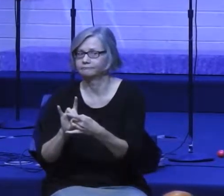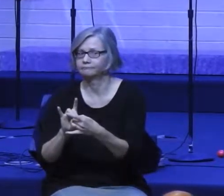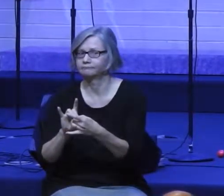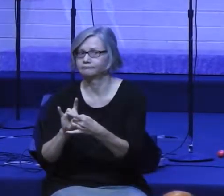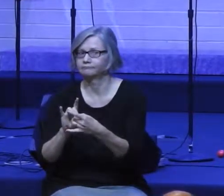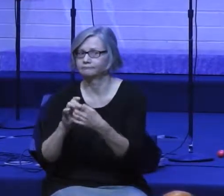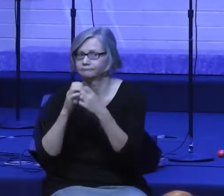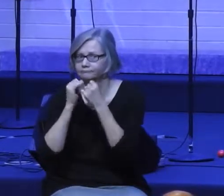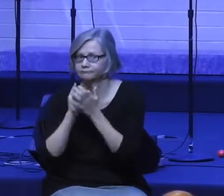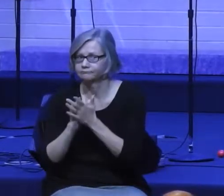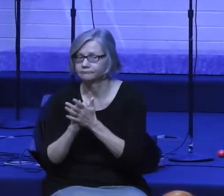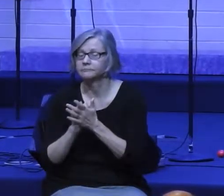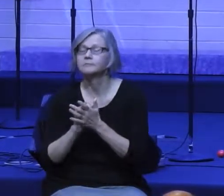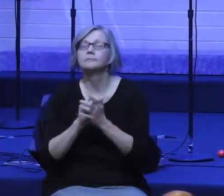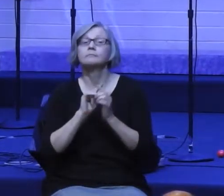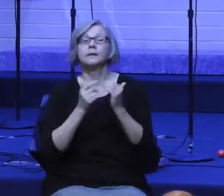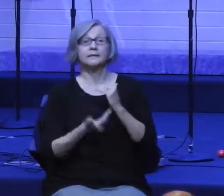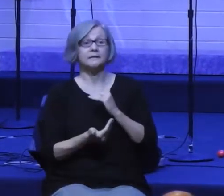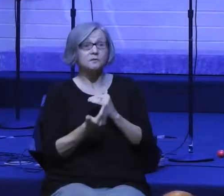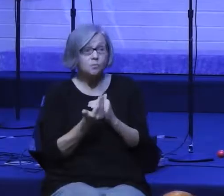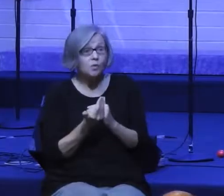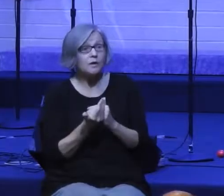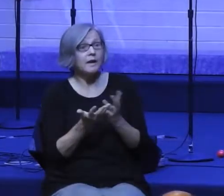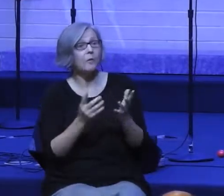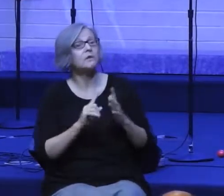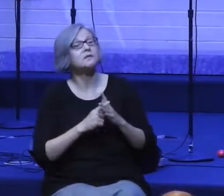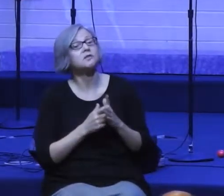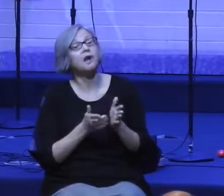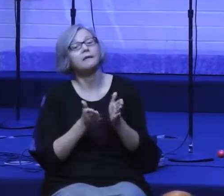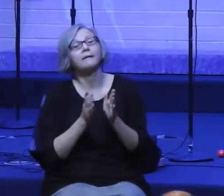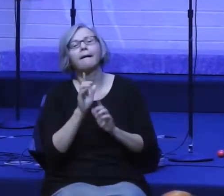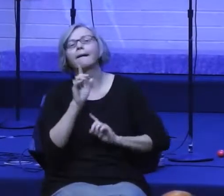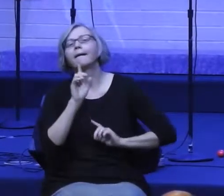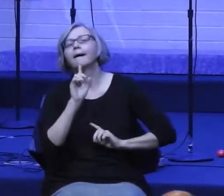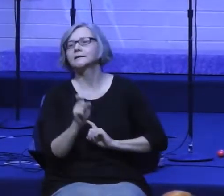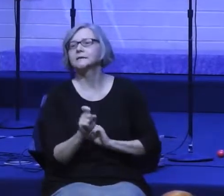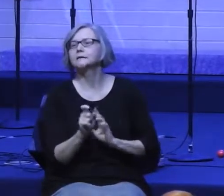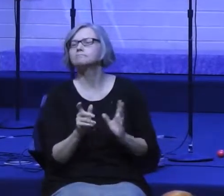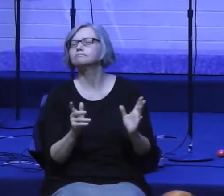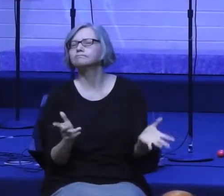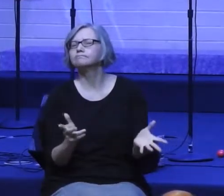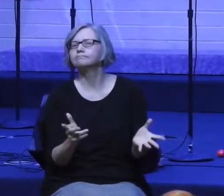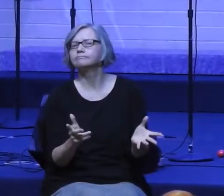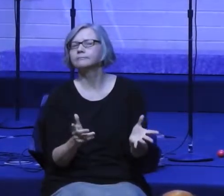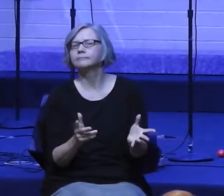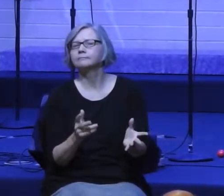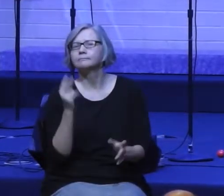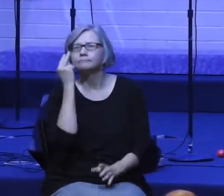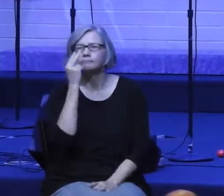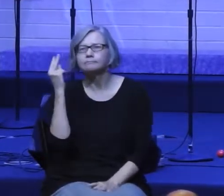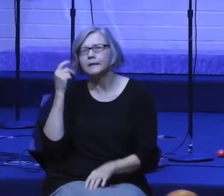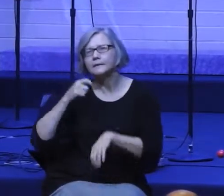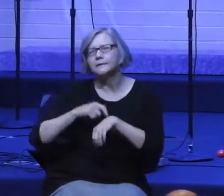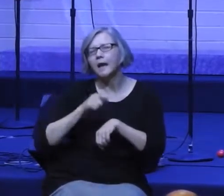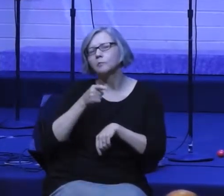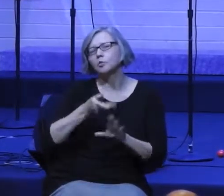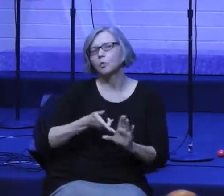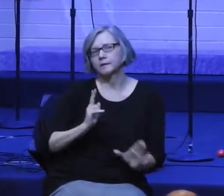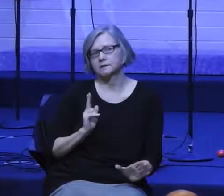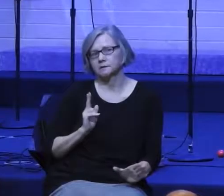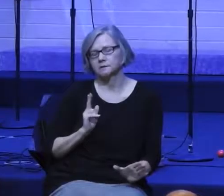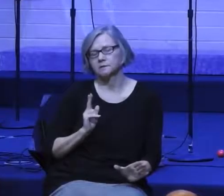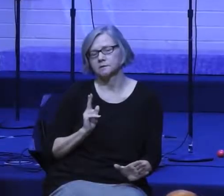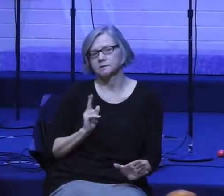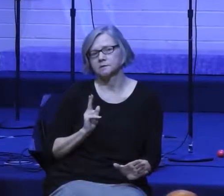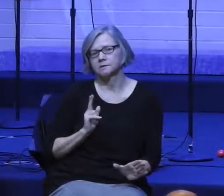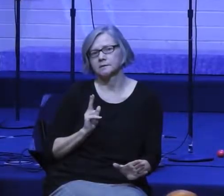your lives this morning, I want to start by asking us, when is a time that you quit? I want us to get into